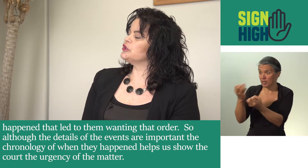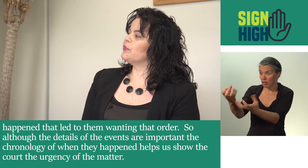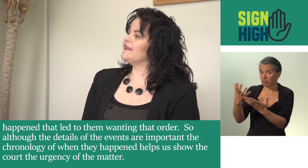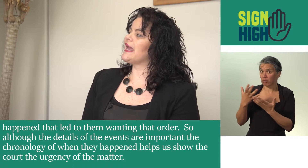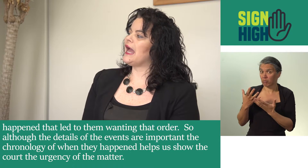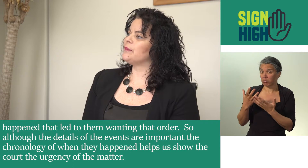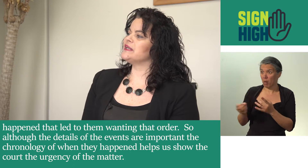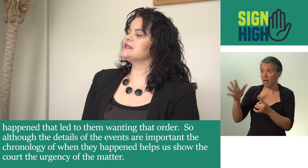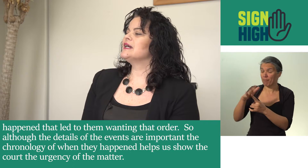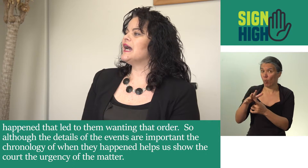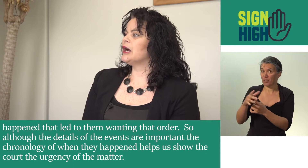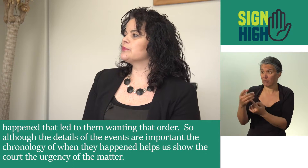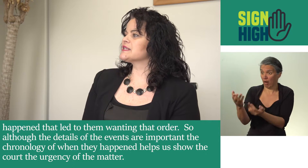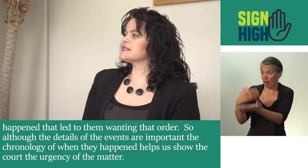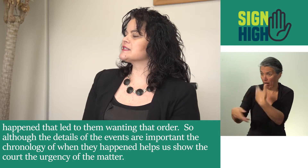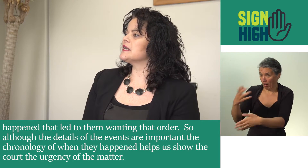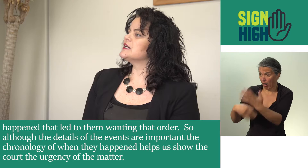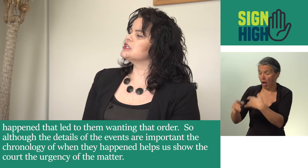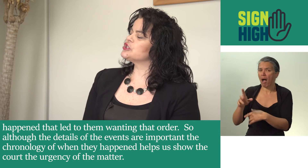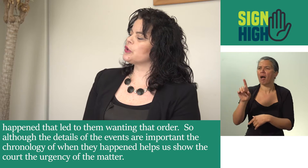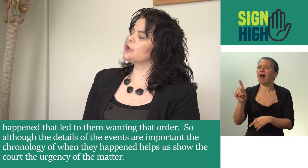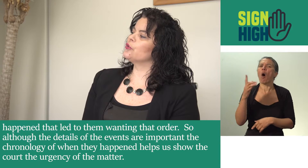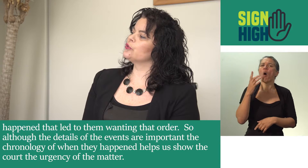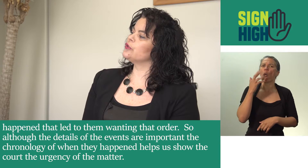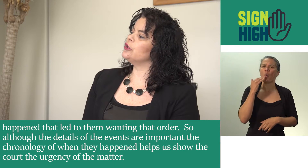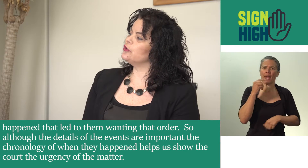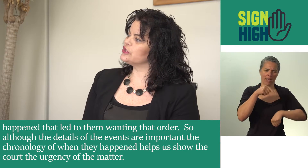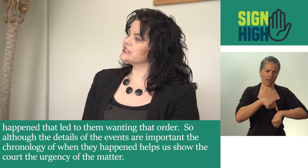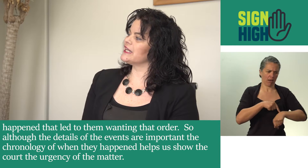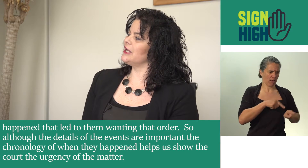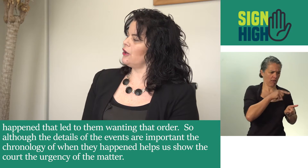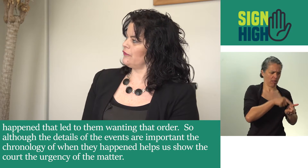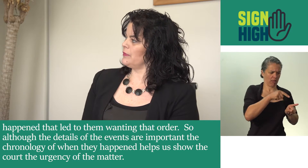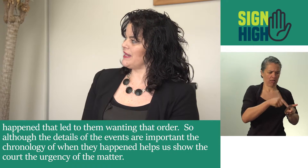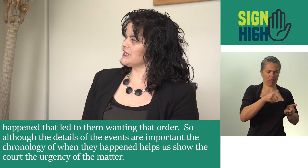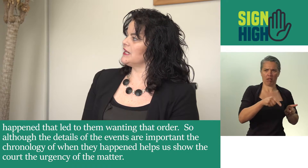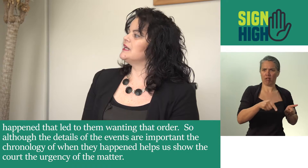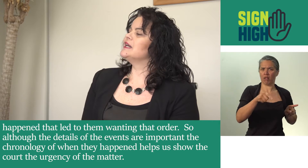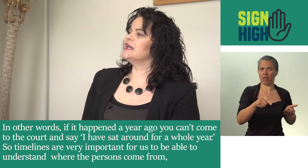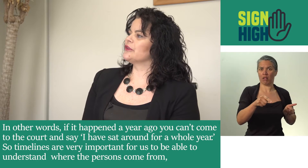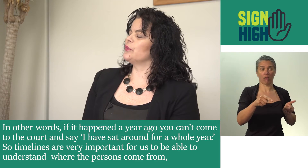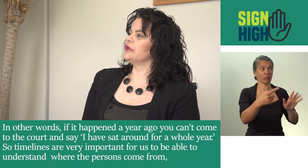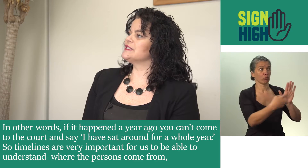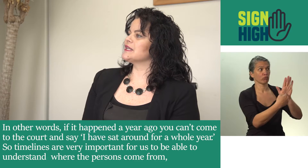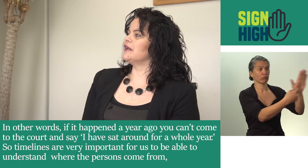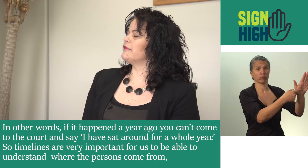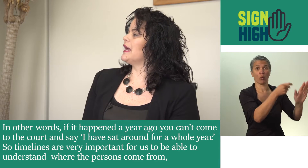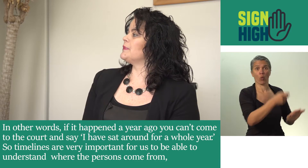of when they happened helps us show the court the urgency of the matter. In other words, if it happened a